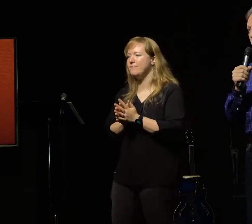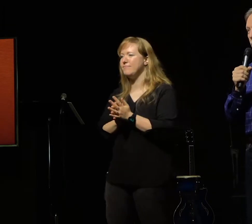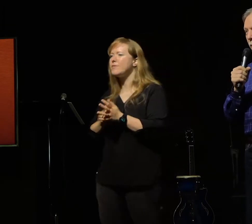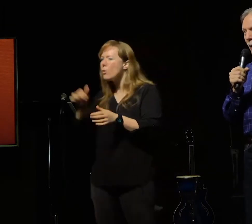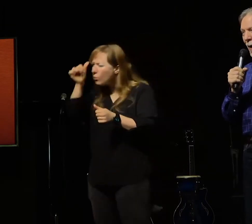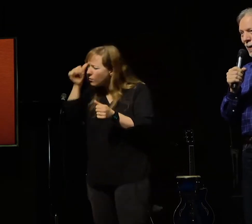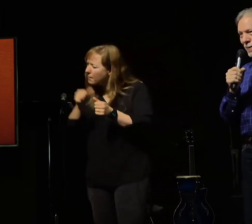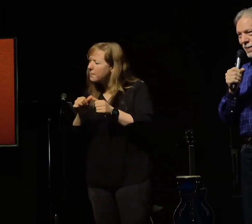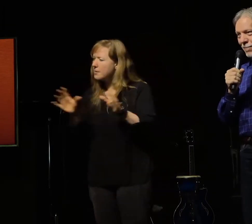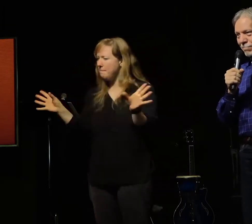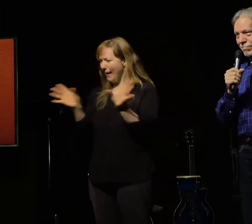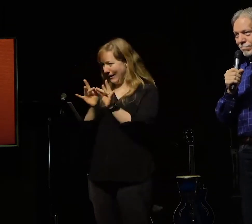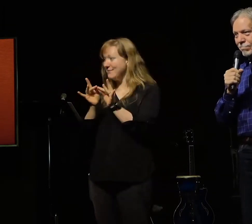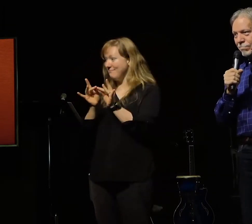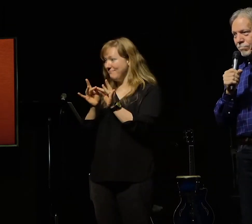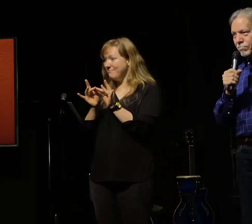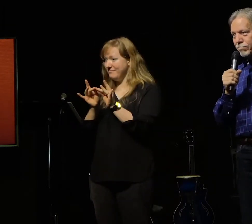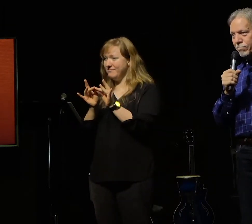Remember my magnets.